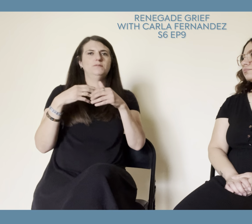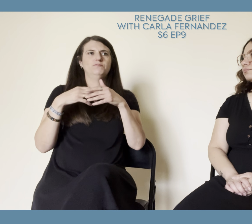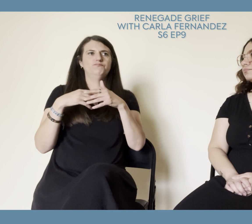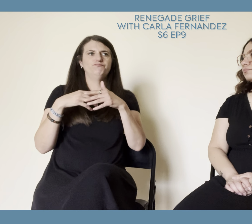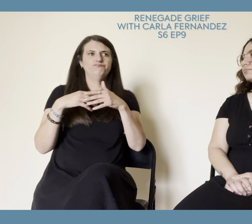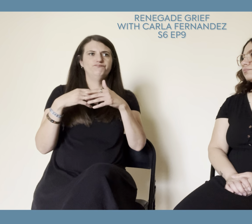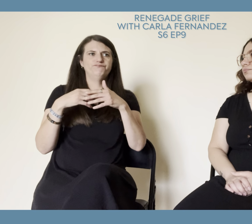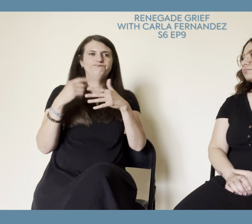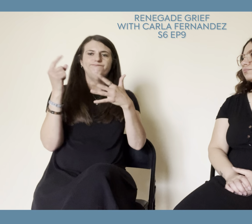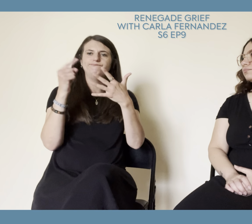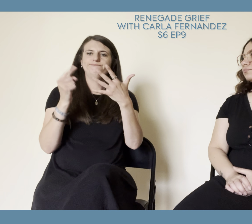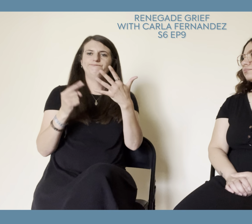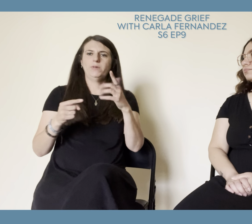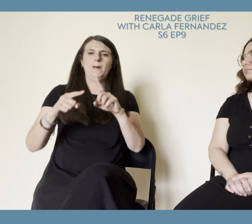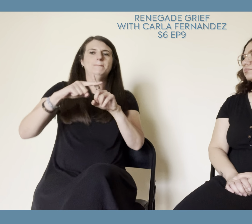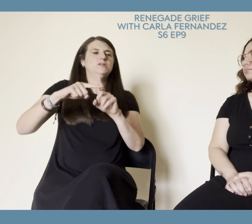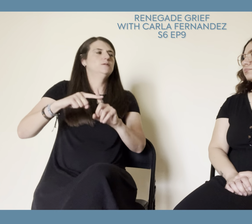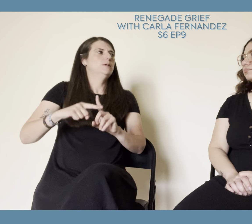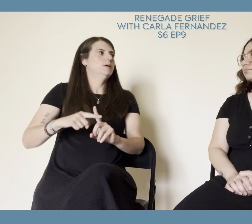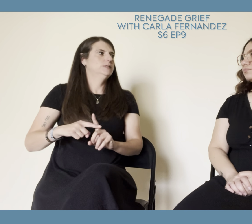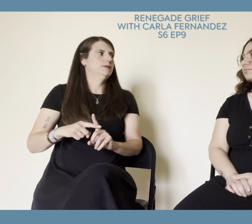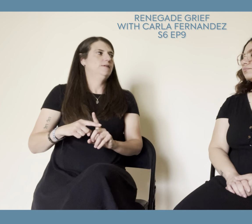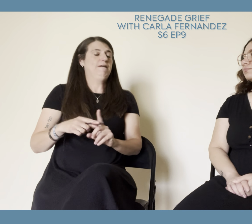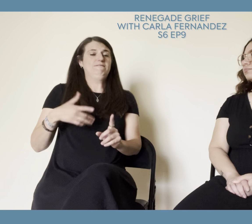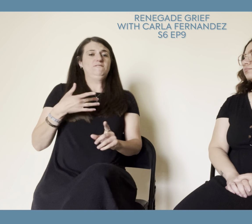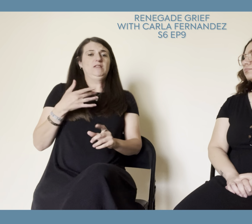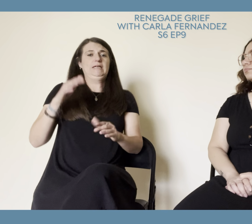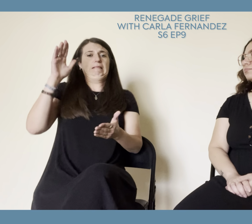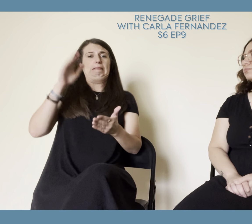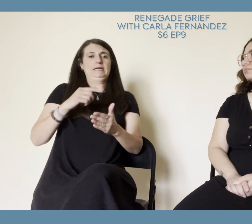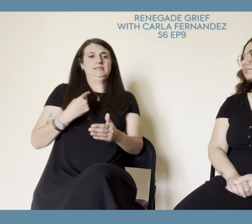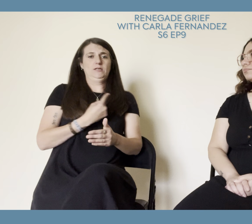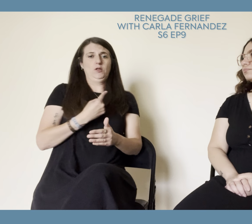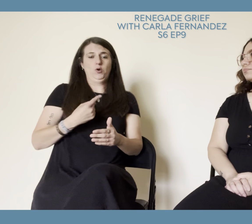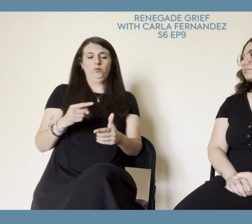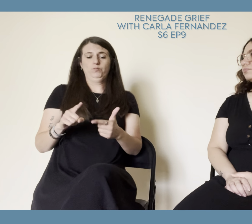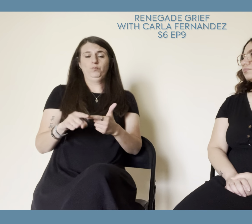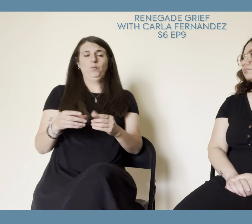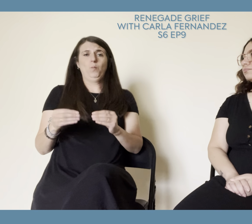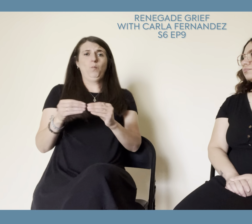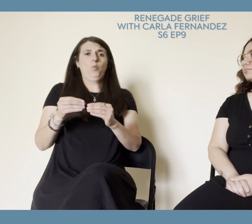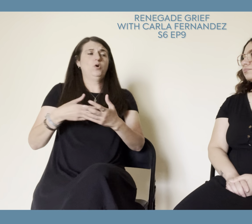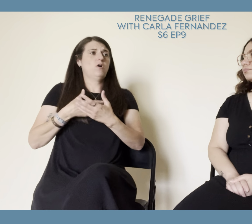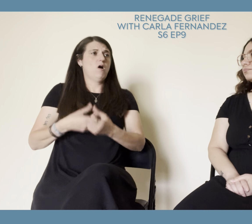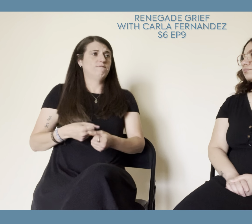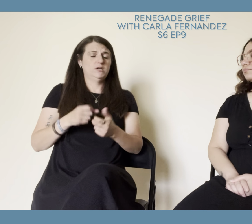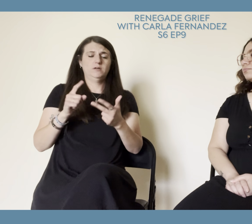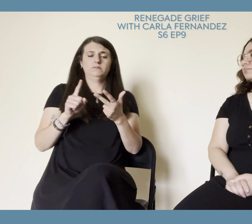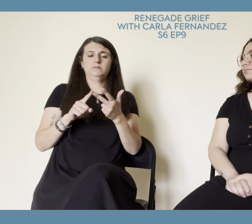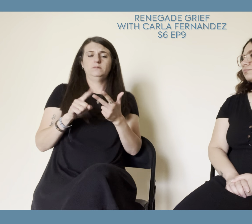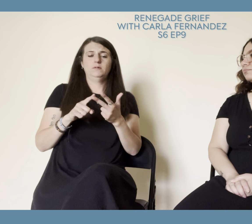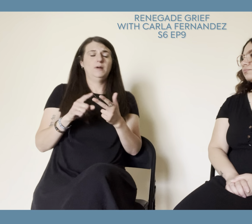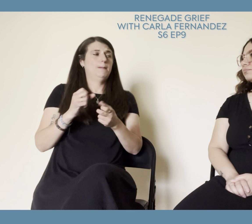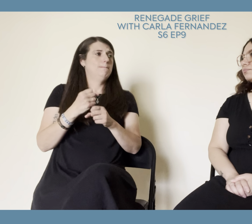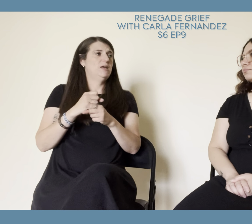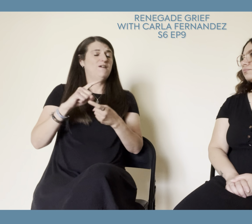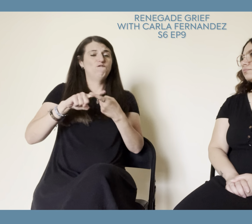positive factors of people feeling less alone, they're feeling more confident in themselves, they are making friendships with people. We're